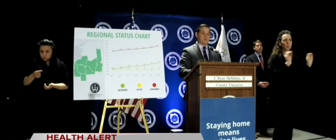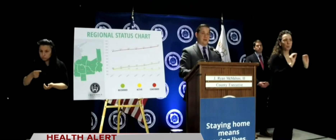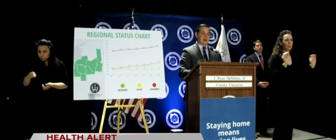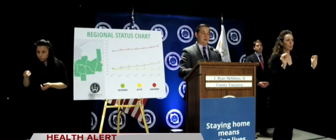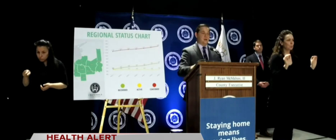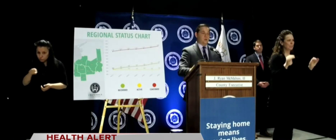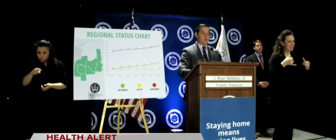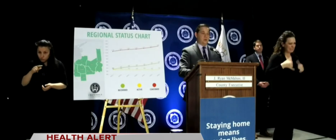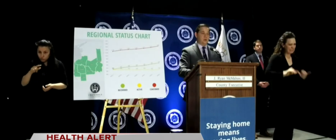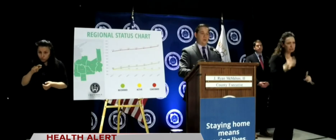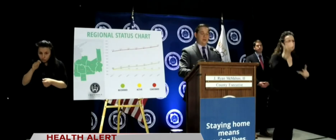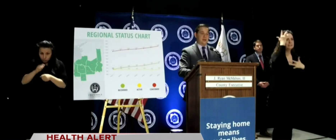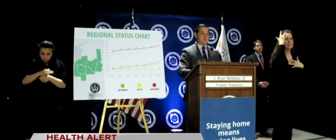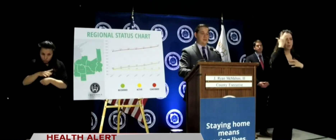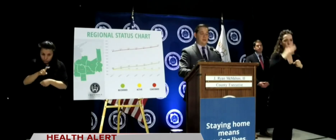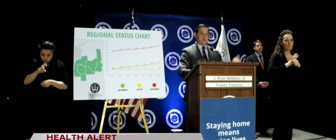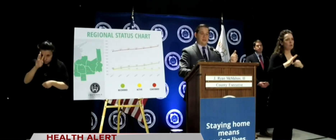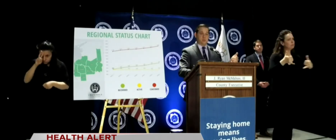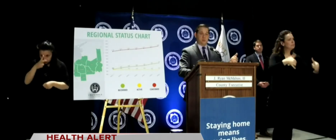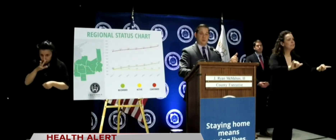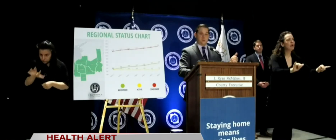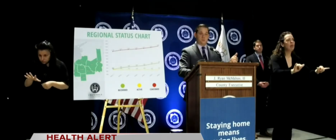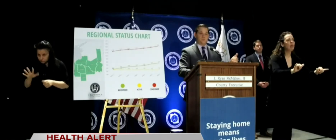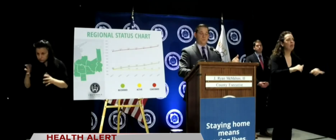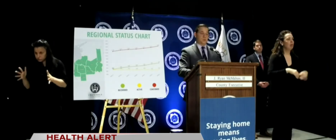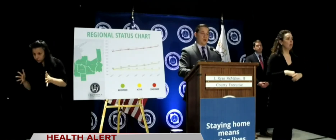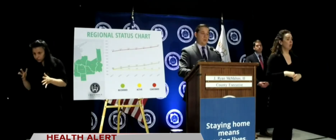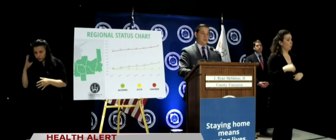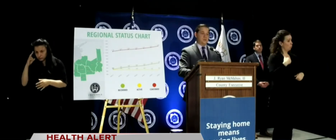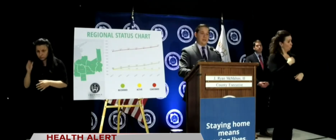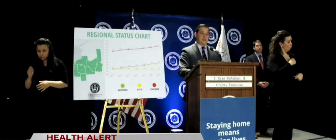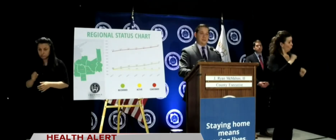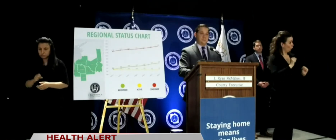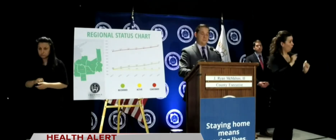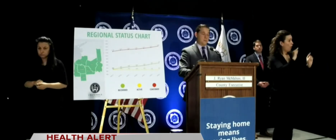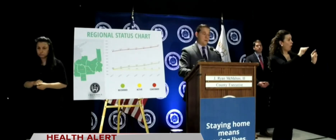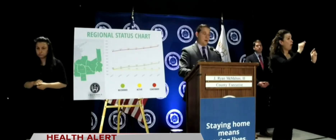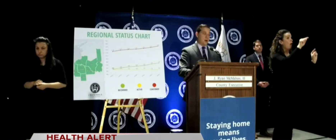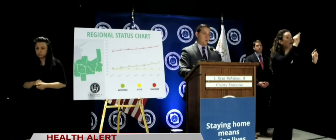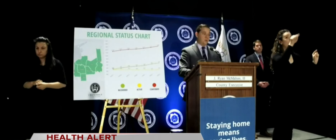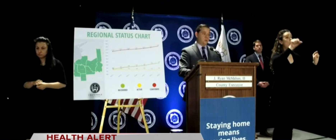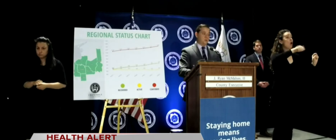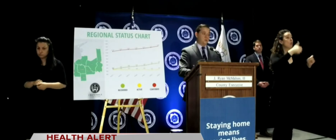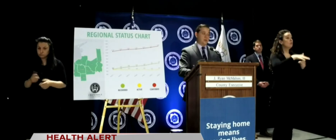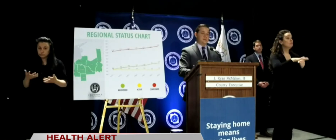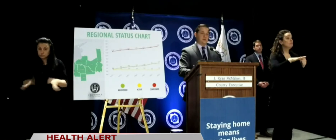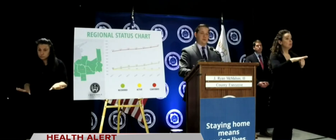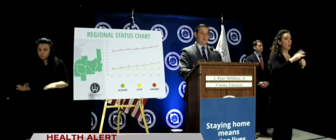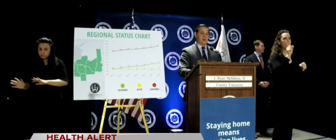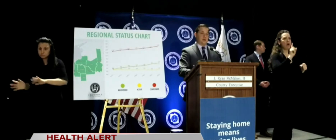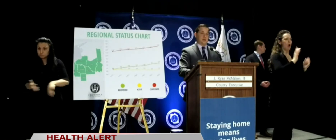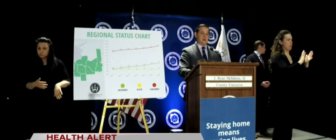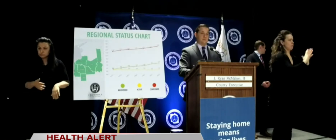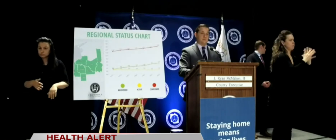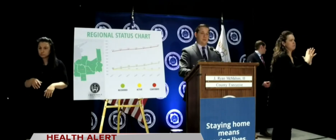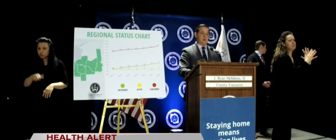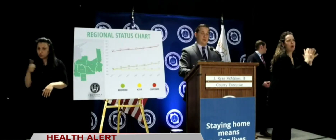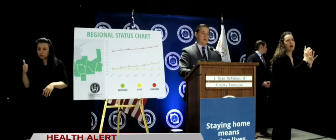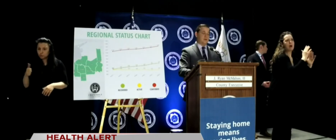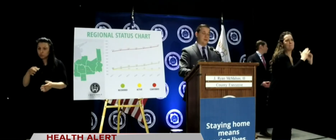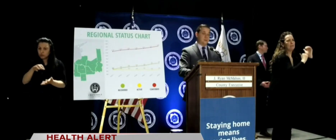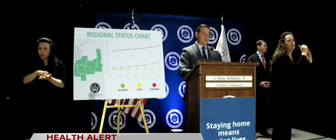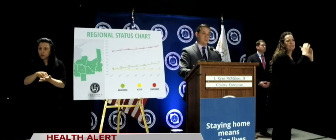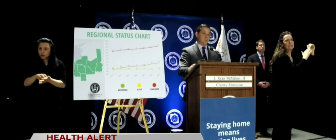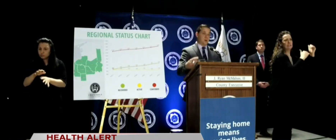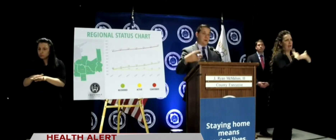resources after that, we could go into testing in other dense buildings where you see density. We could do testing with